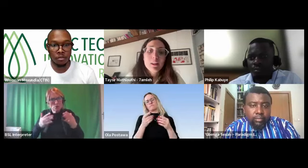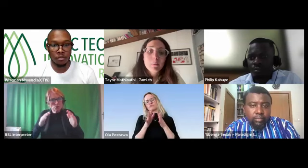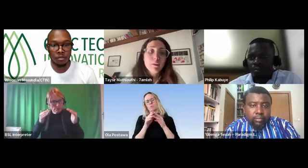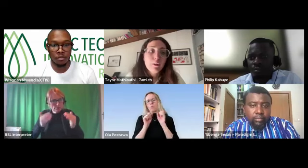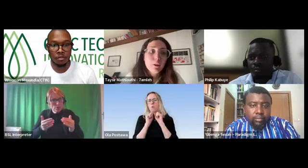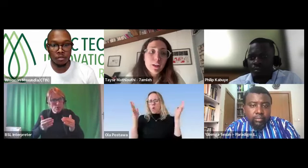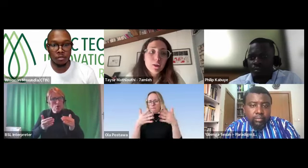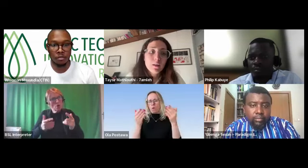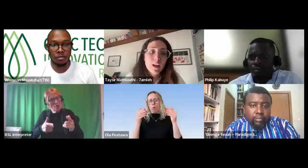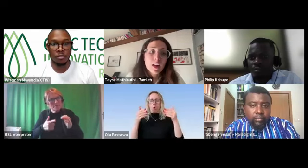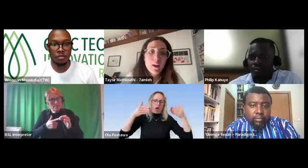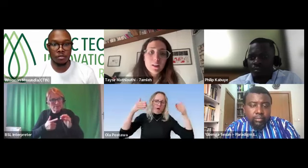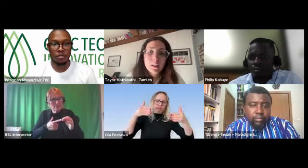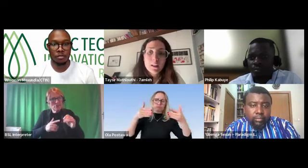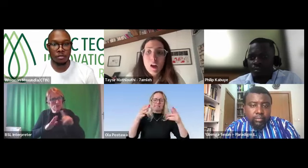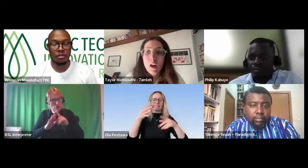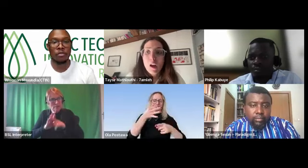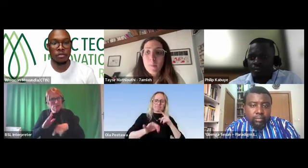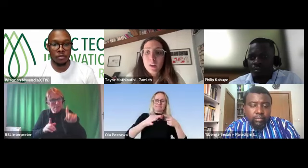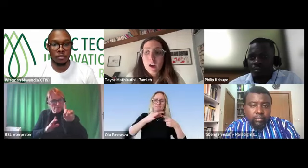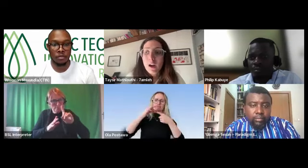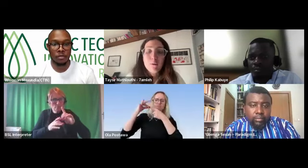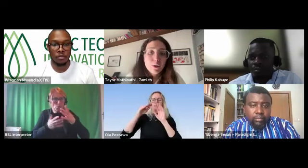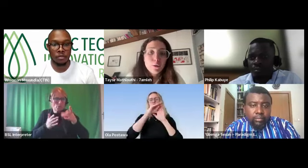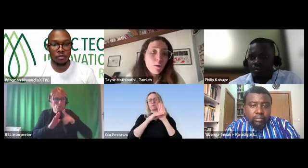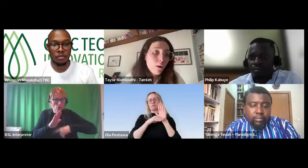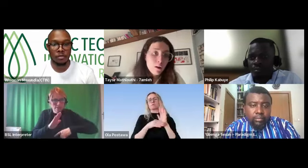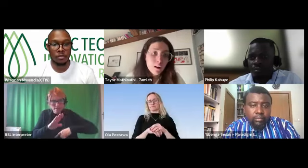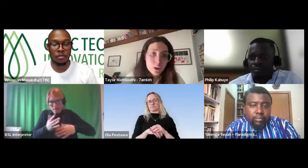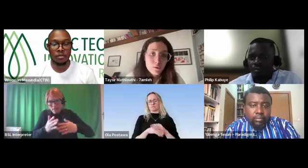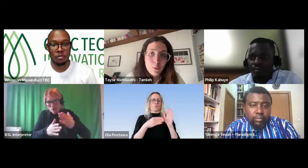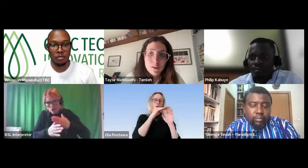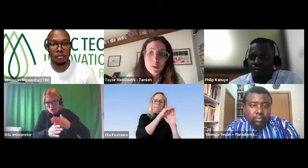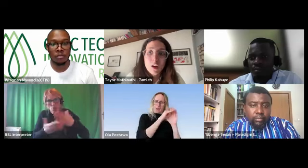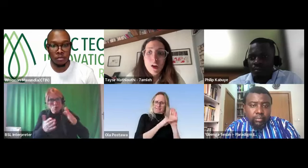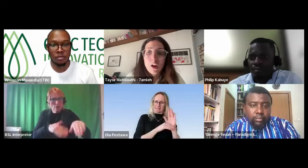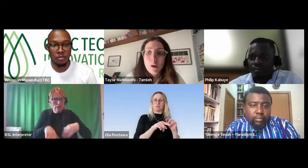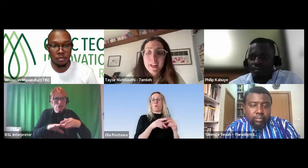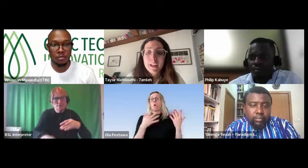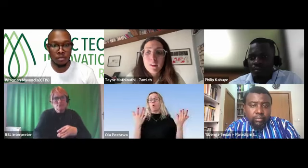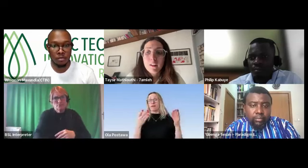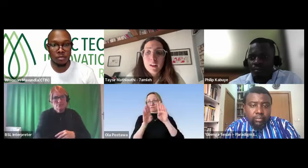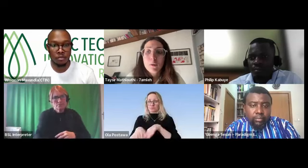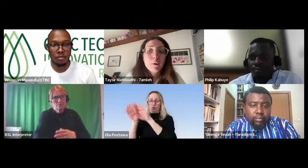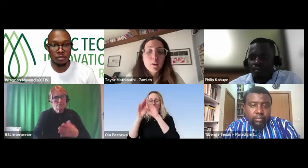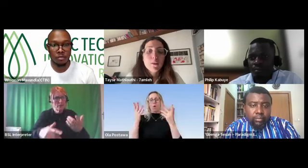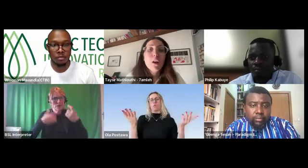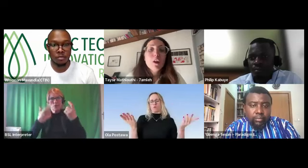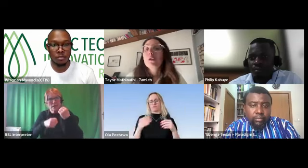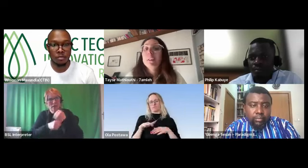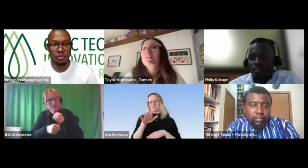on specific regulations and policies, either regional or national ones. But I don't think